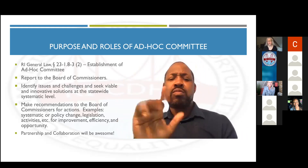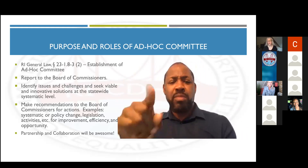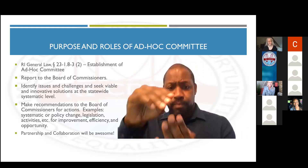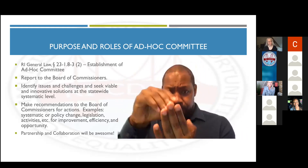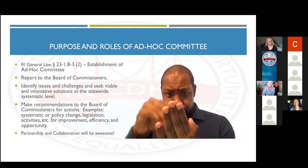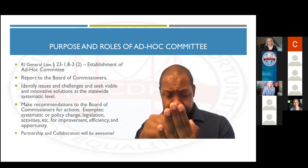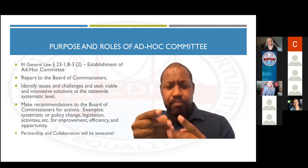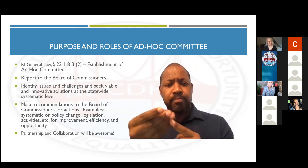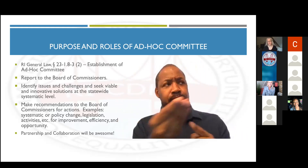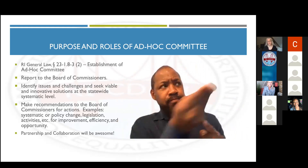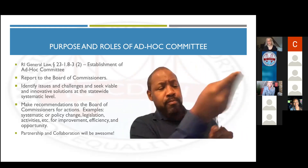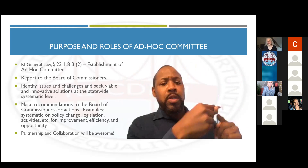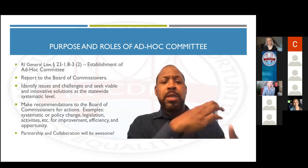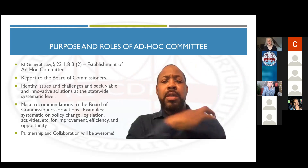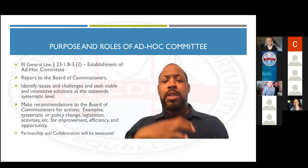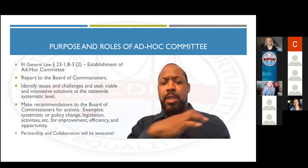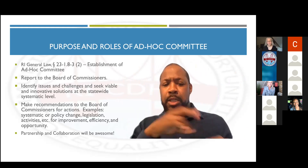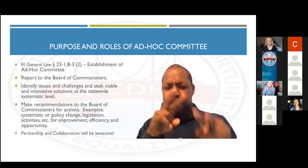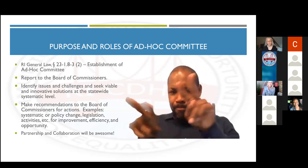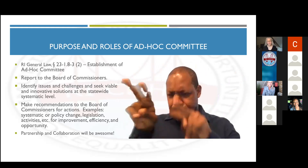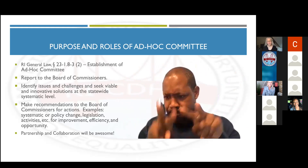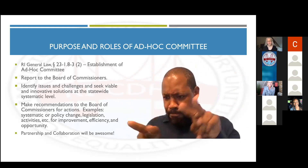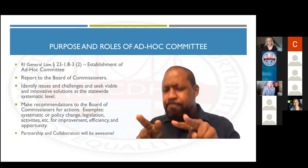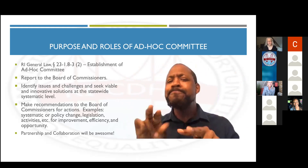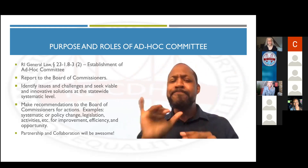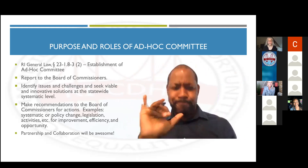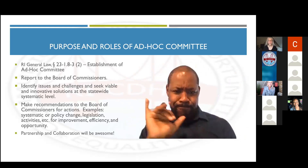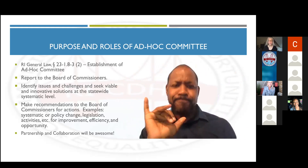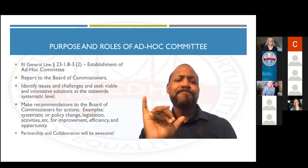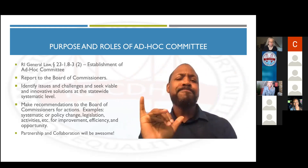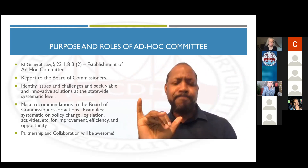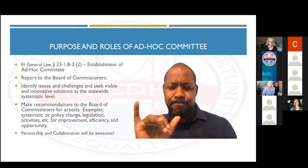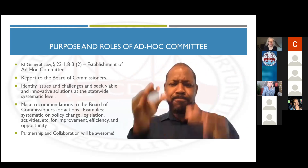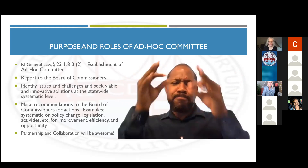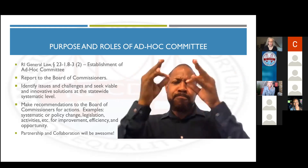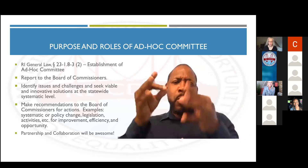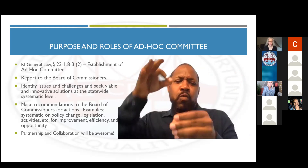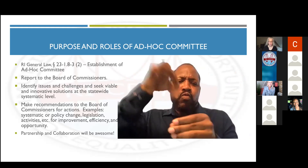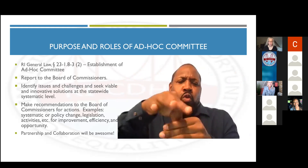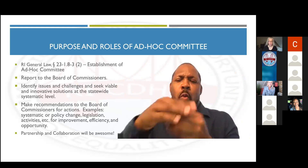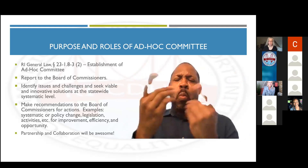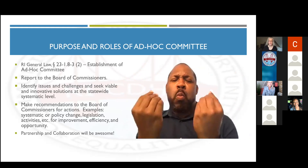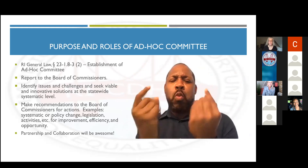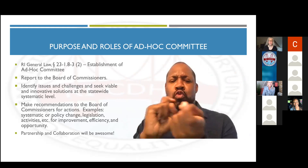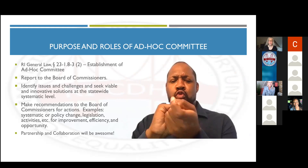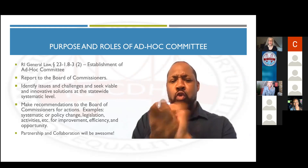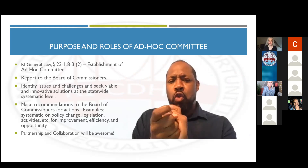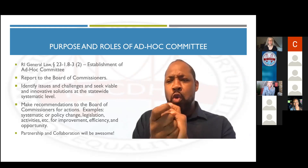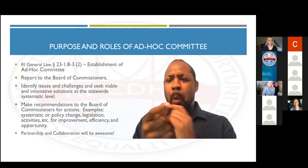give opportunities. So those would be reported back to the commission, and there would be a